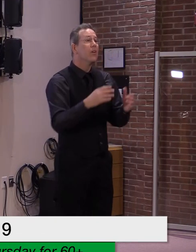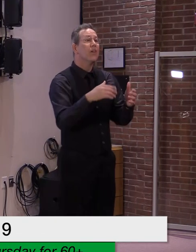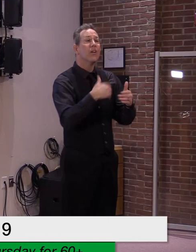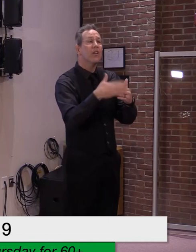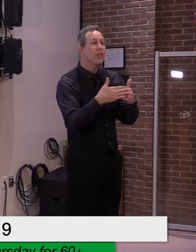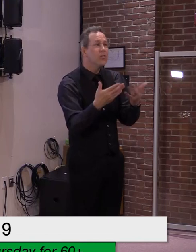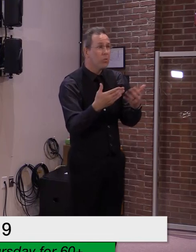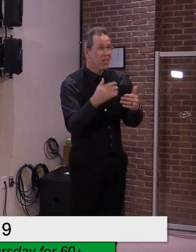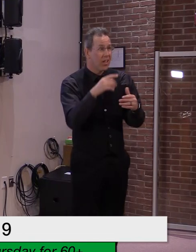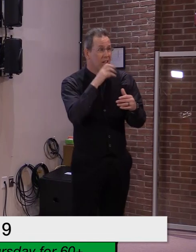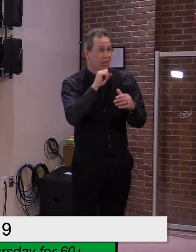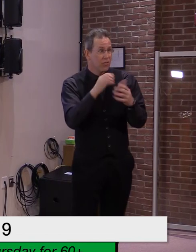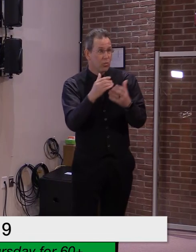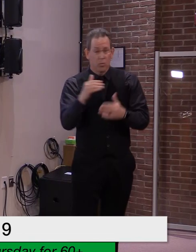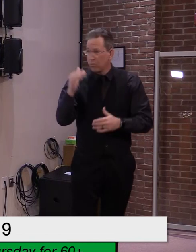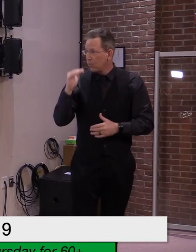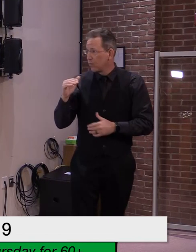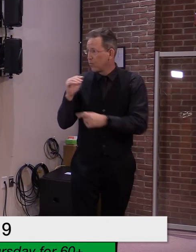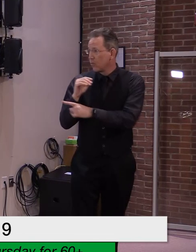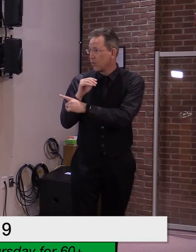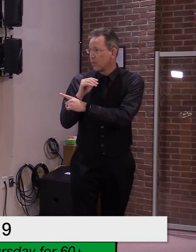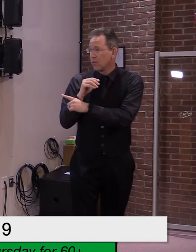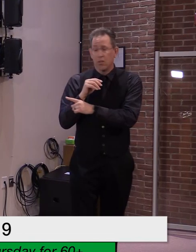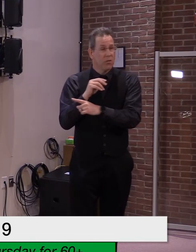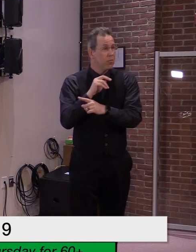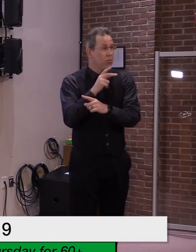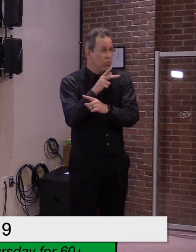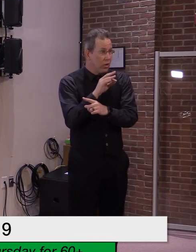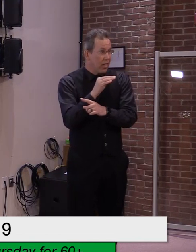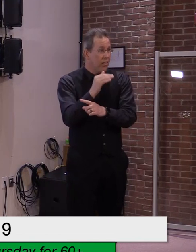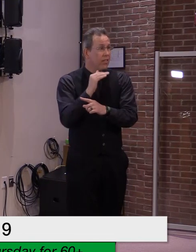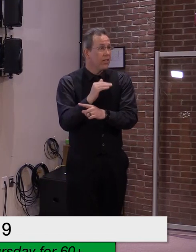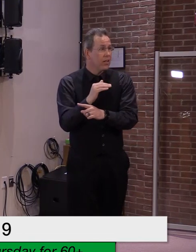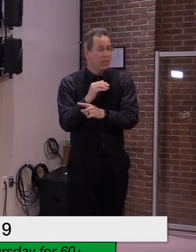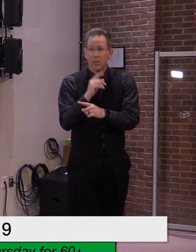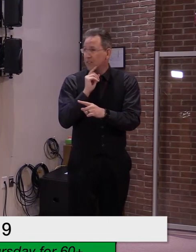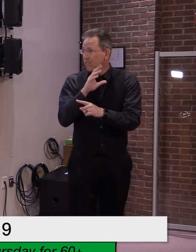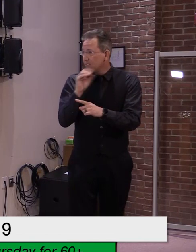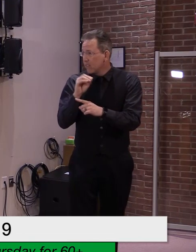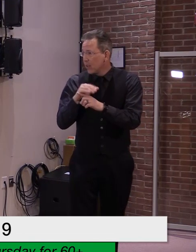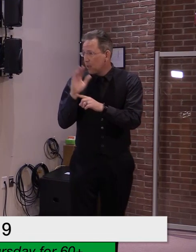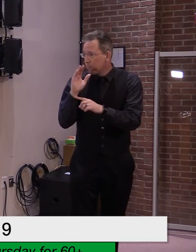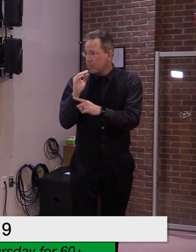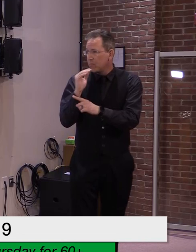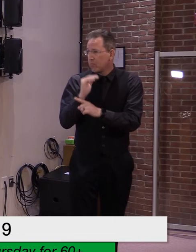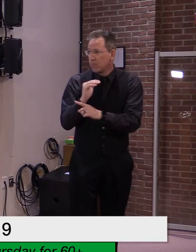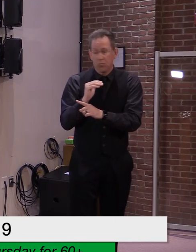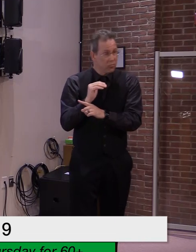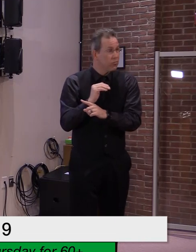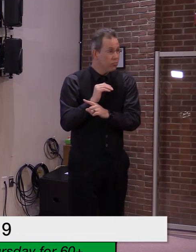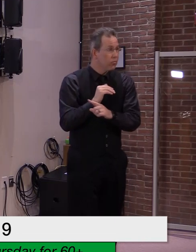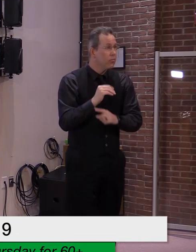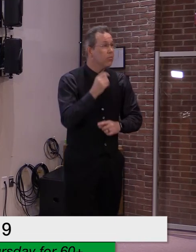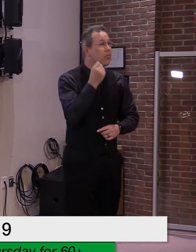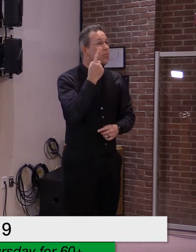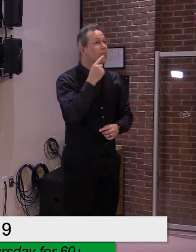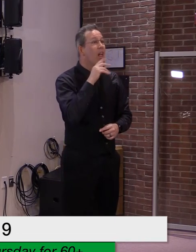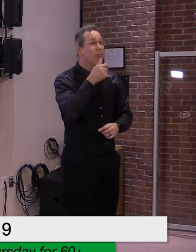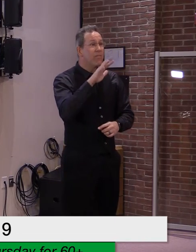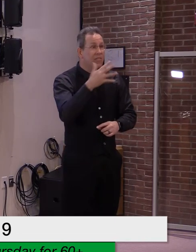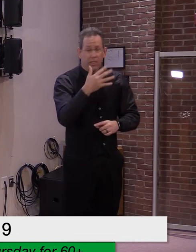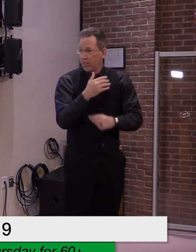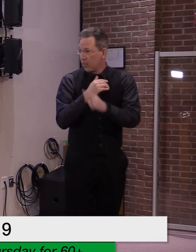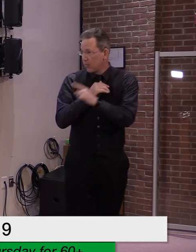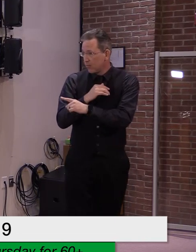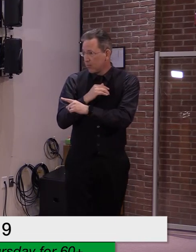March 29th for those age 50 and over, April 5th for those age 40 and over,